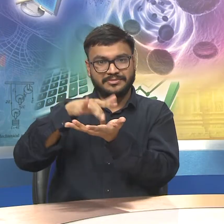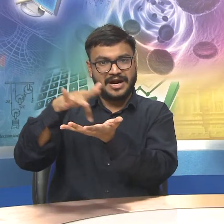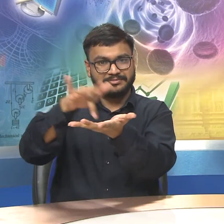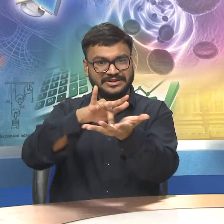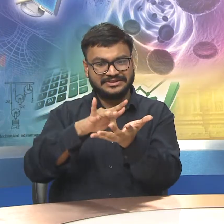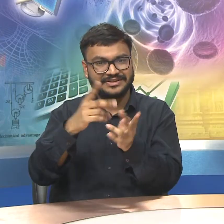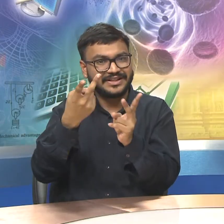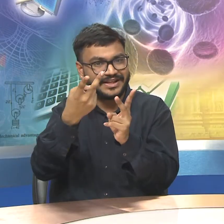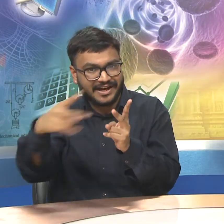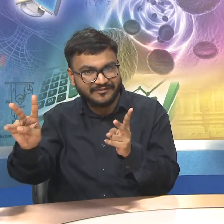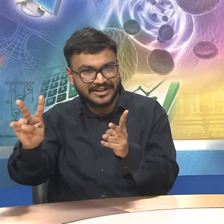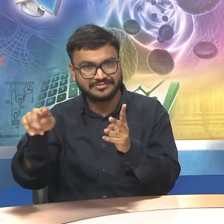but